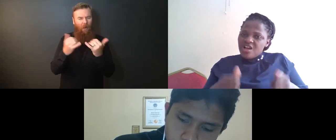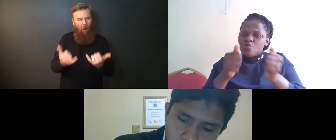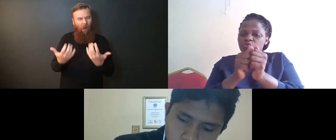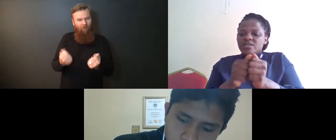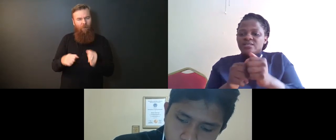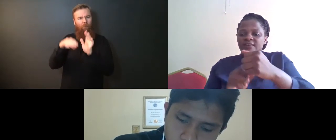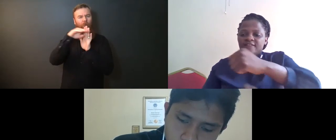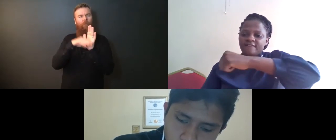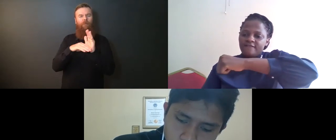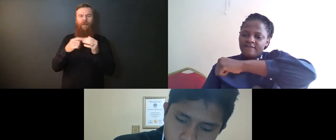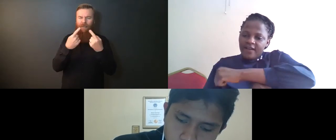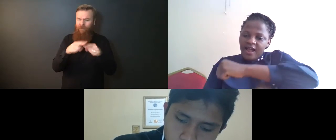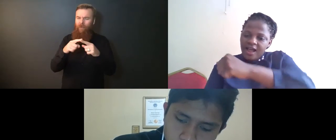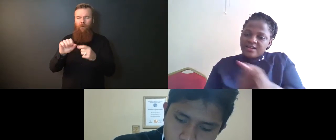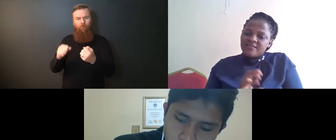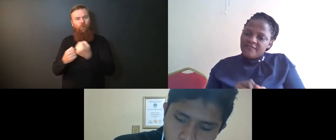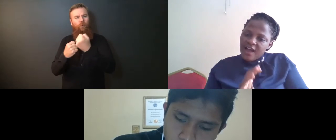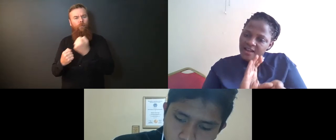now. But